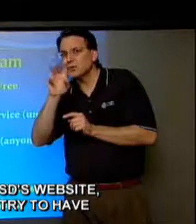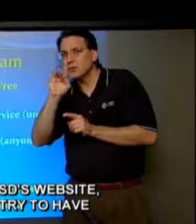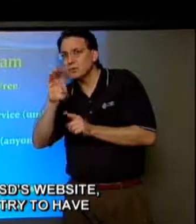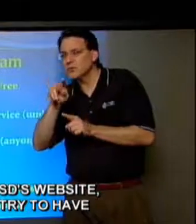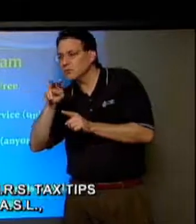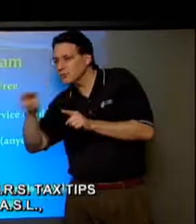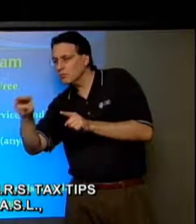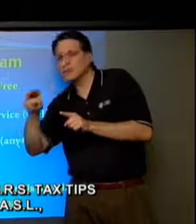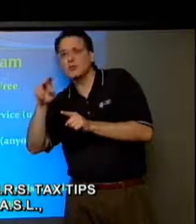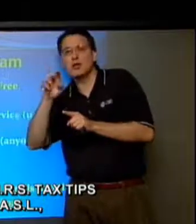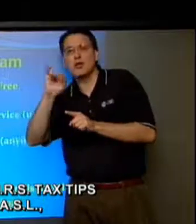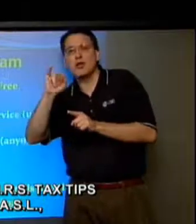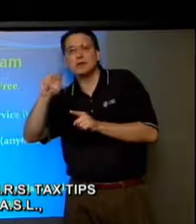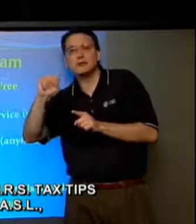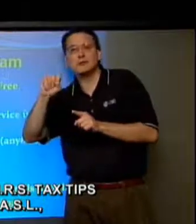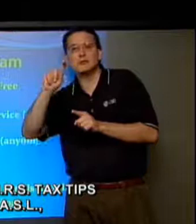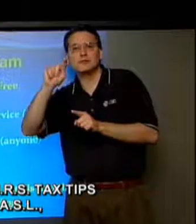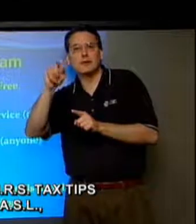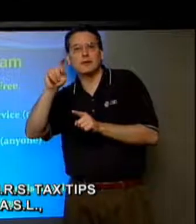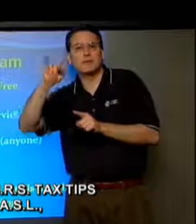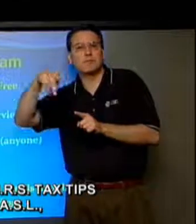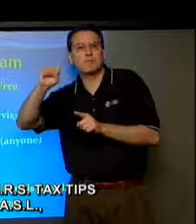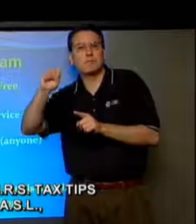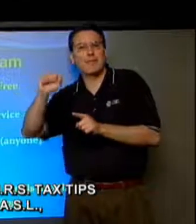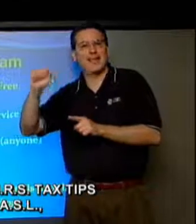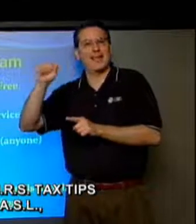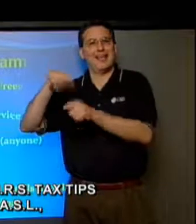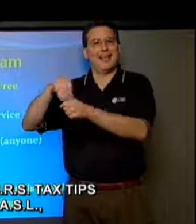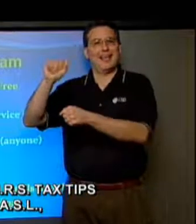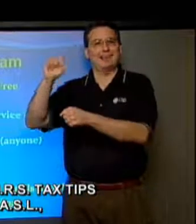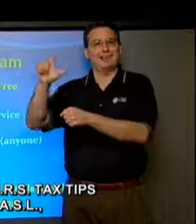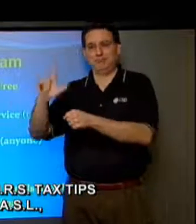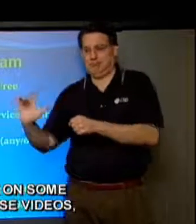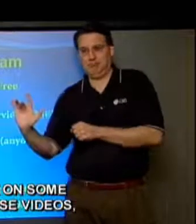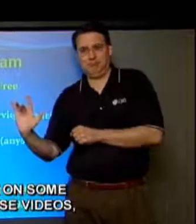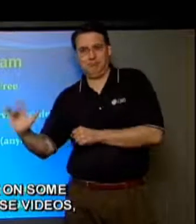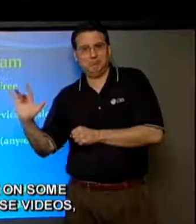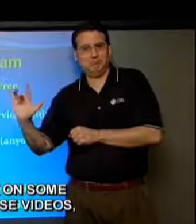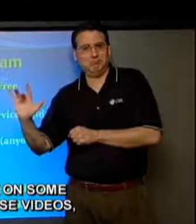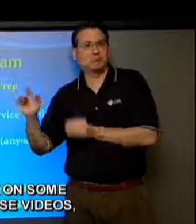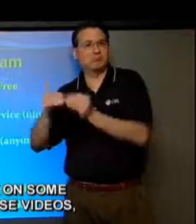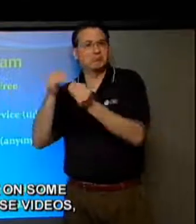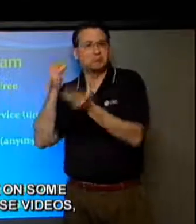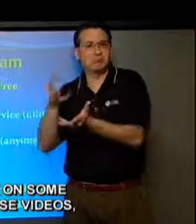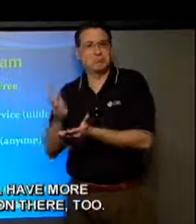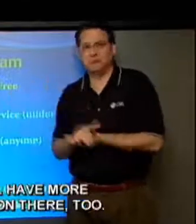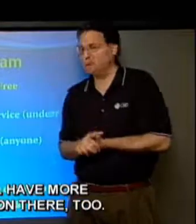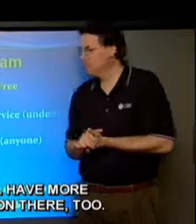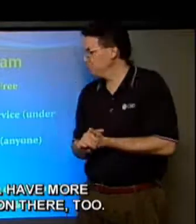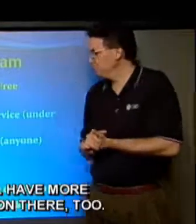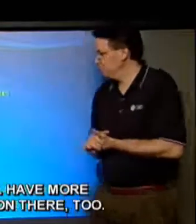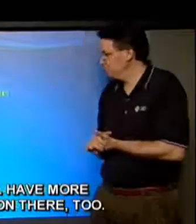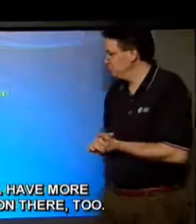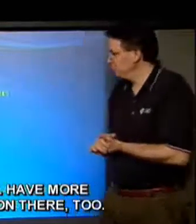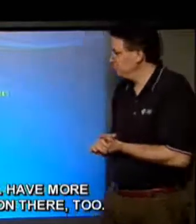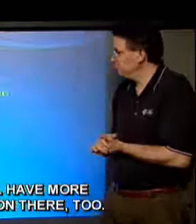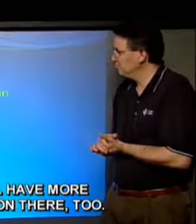try to have a lot of IRS tax tips and ASL. Just click on some of those videos, and you'll have more information there too.